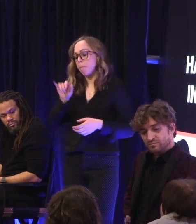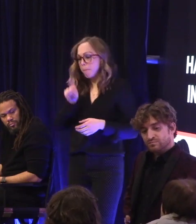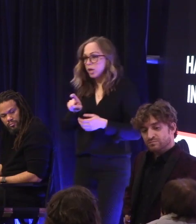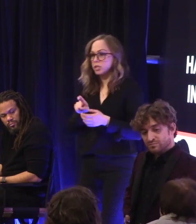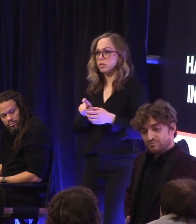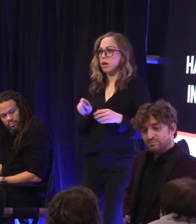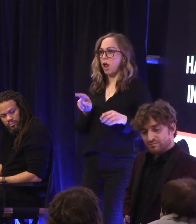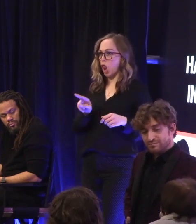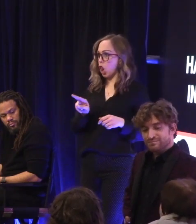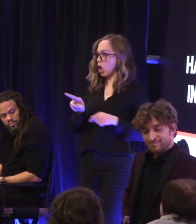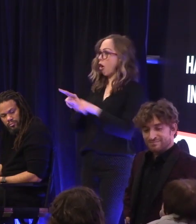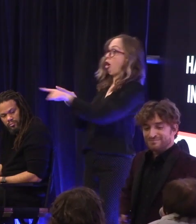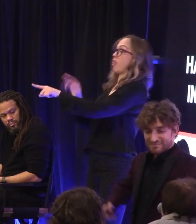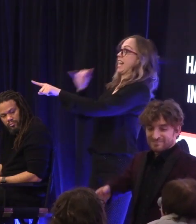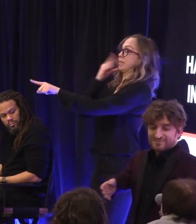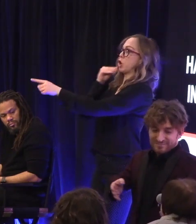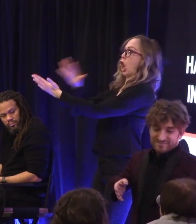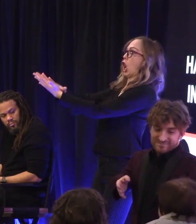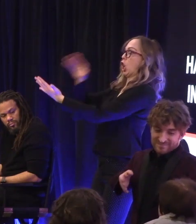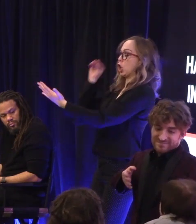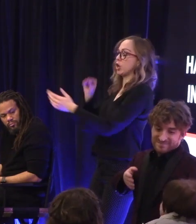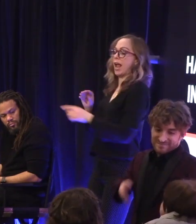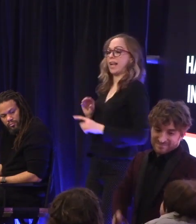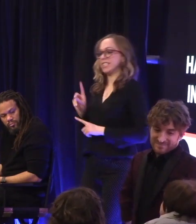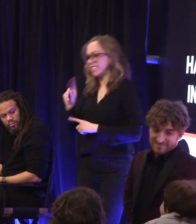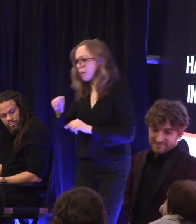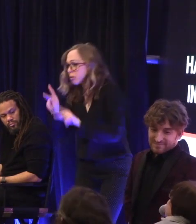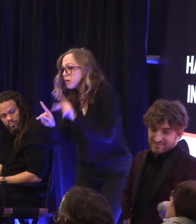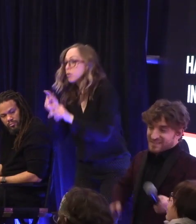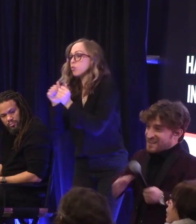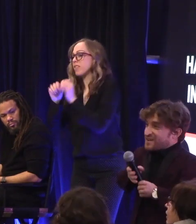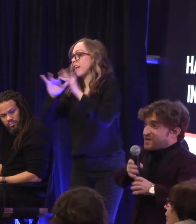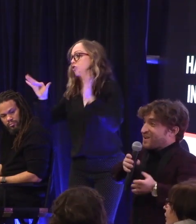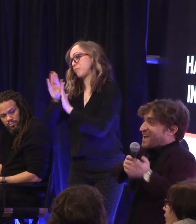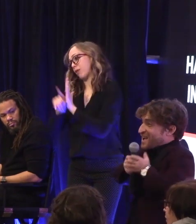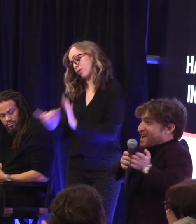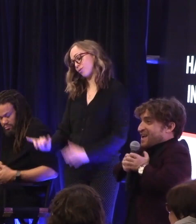learn from other people, disabled people with diverse backgrounds, et cetera.